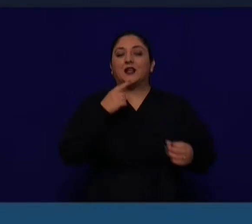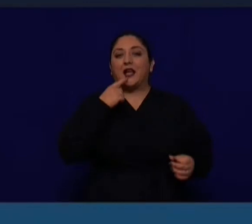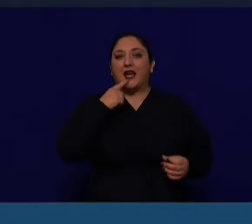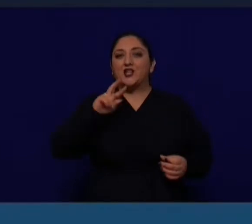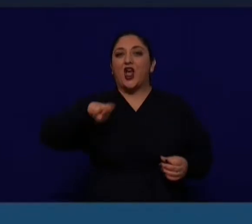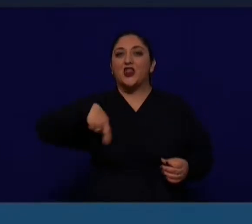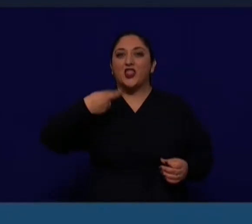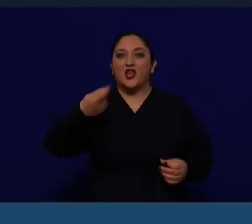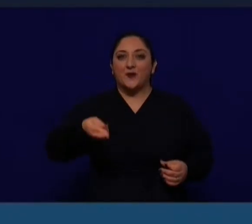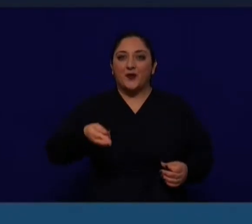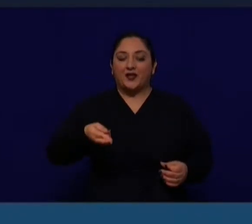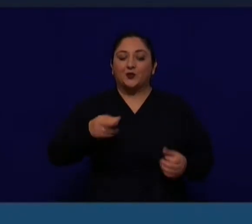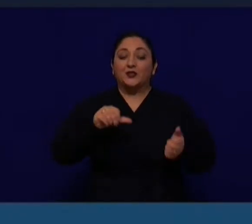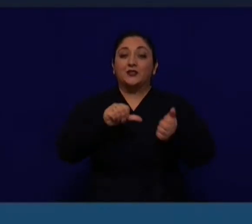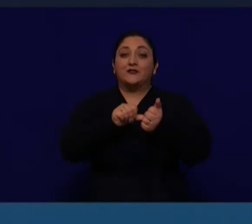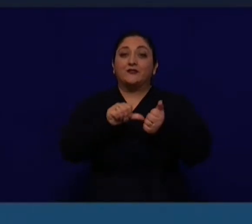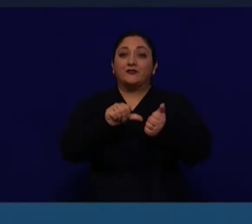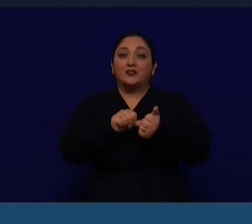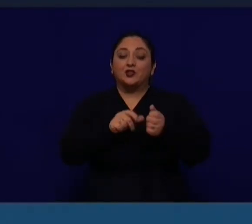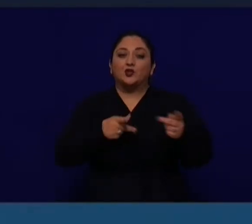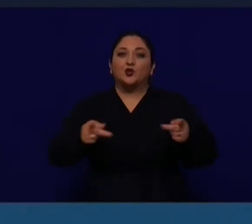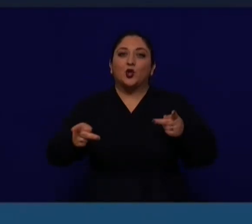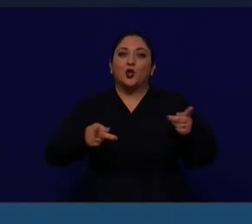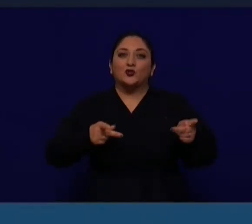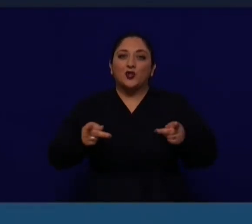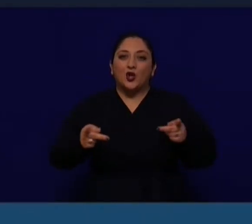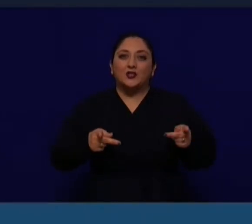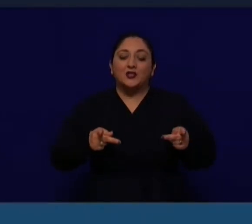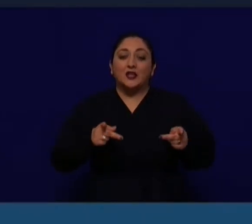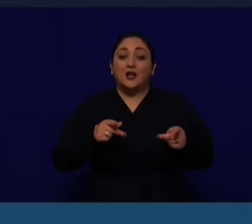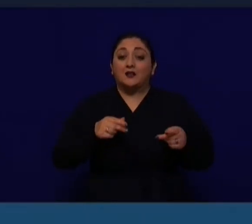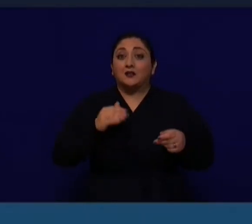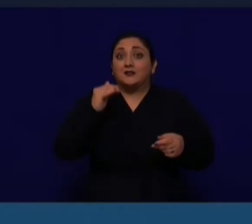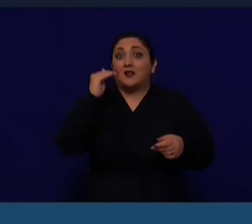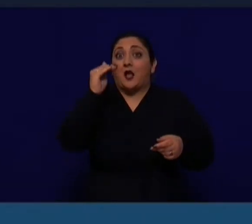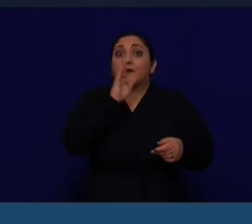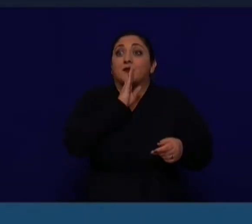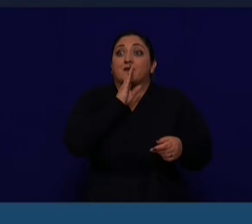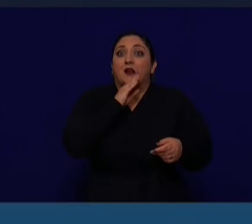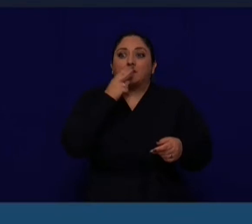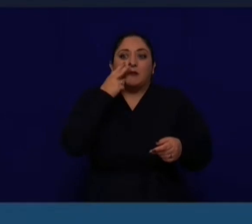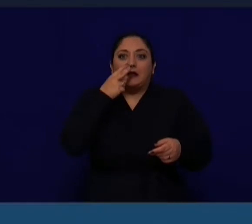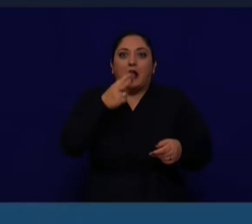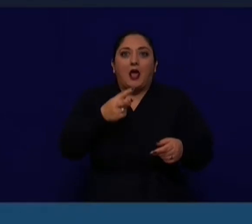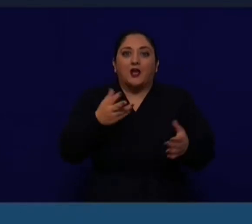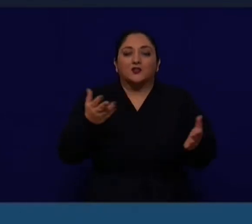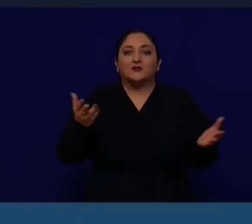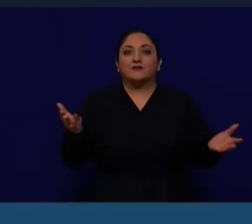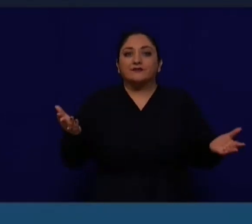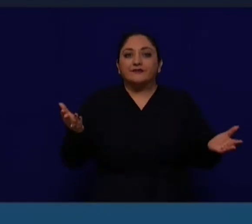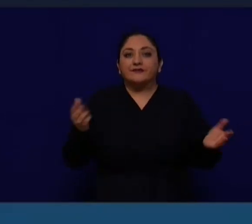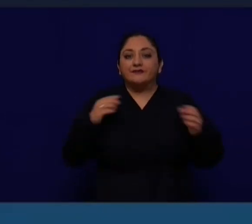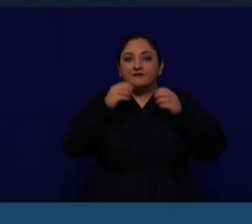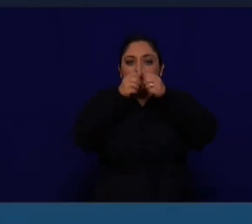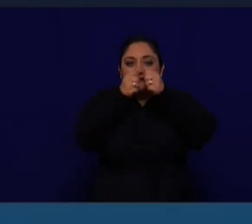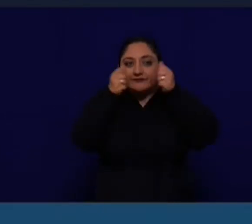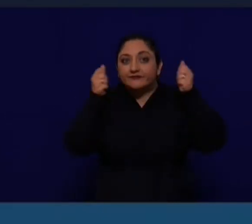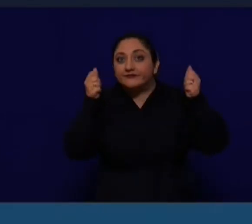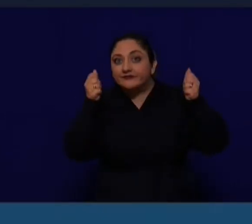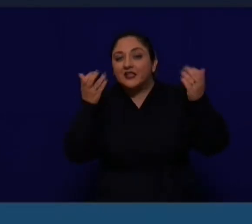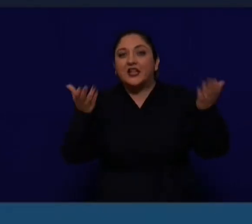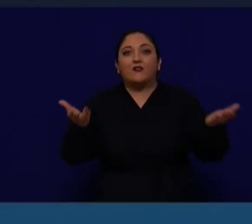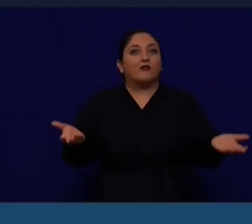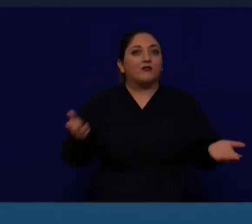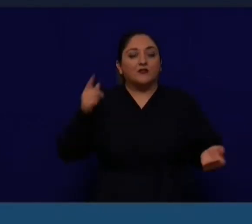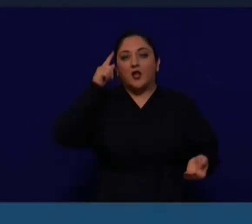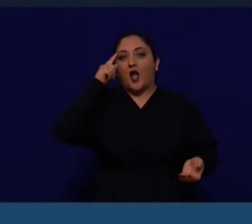li huwa naqra diffiċli inti tikkontrolla fid-djar tal-persuni. L-ewwel nett hija diffiċli ħafna li inti jkollok